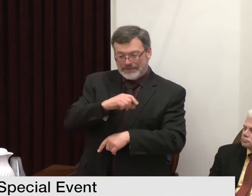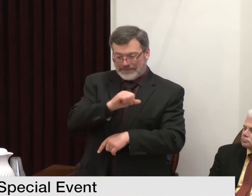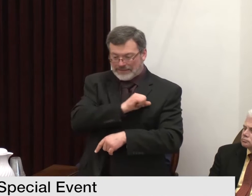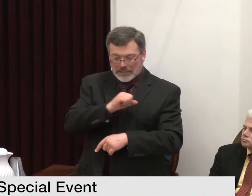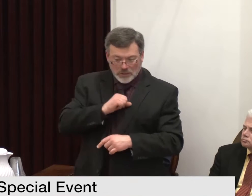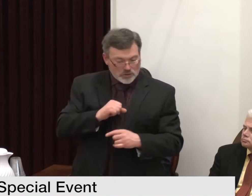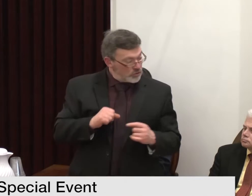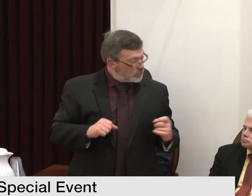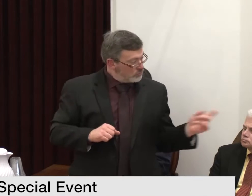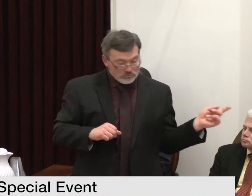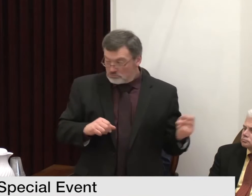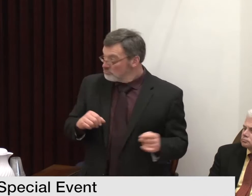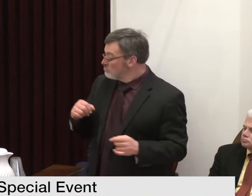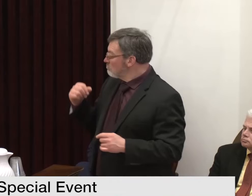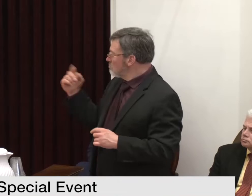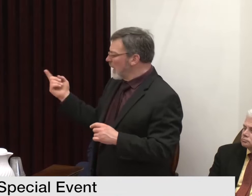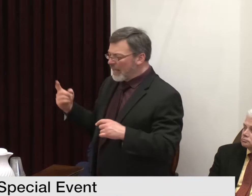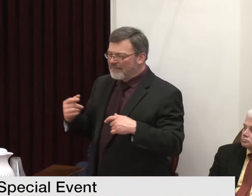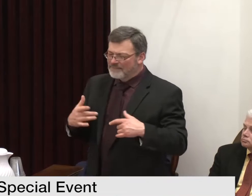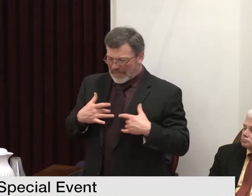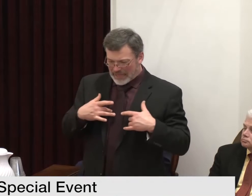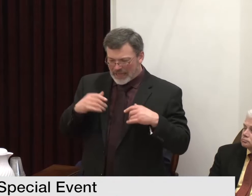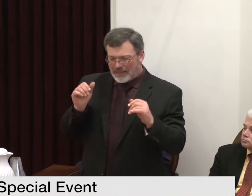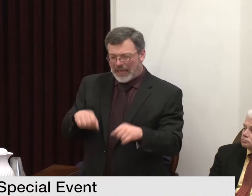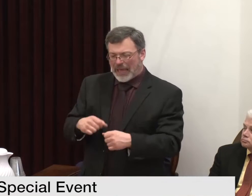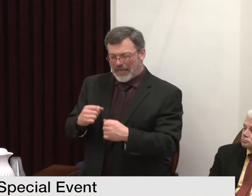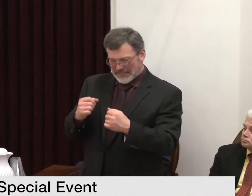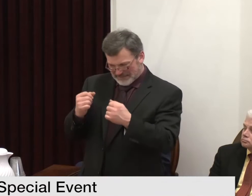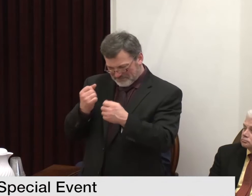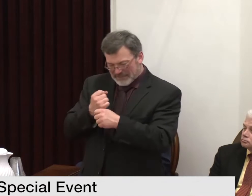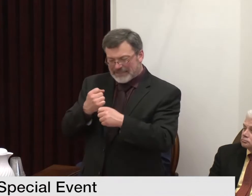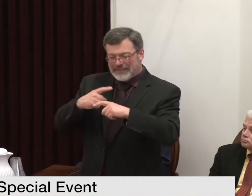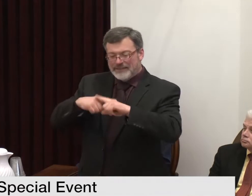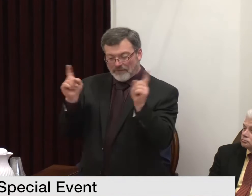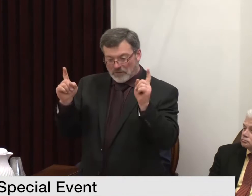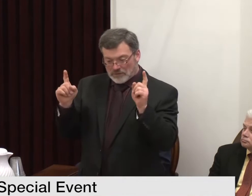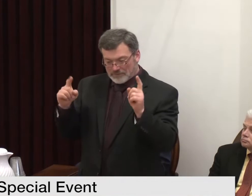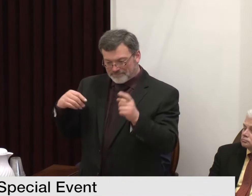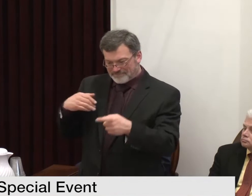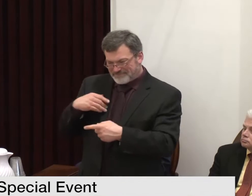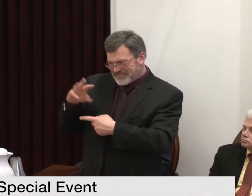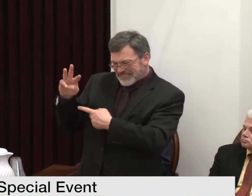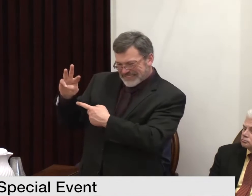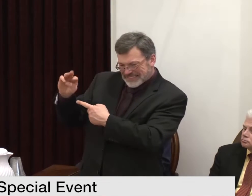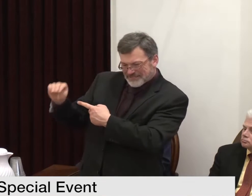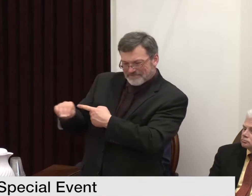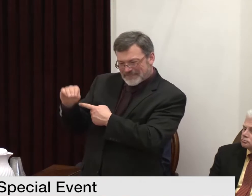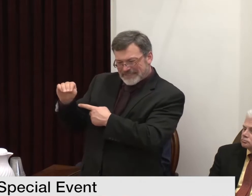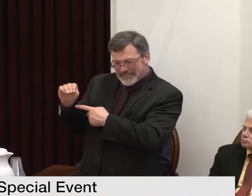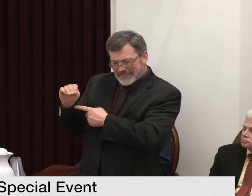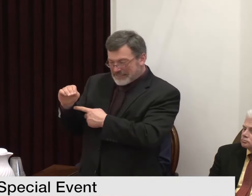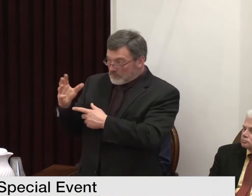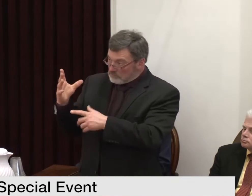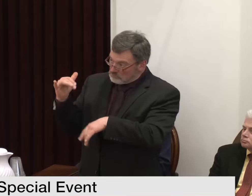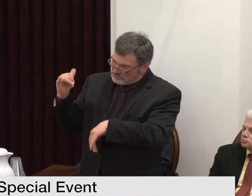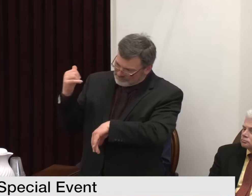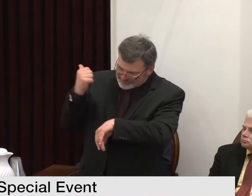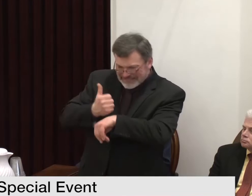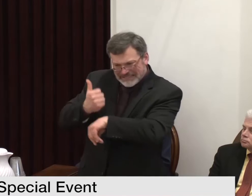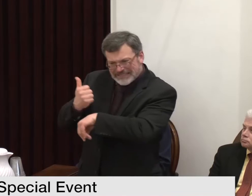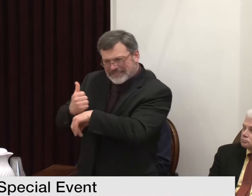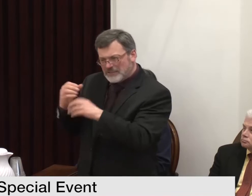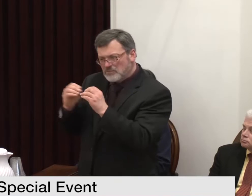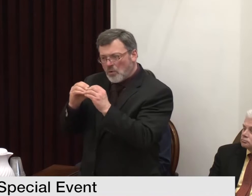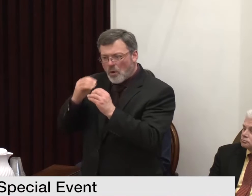will the $6 million I'm proposing for VHIP to get more units online quickly and affordably, as well